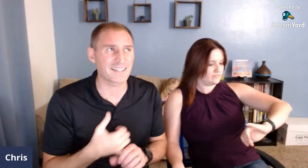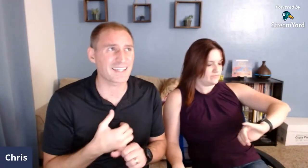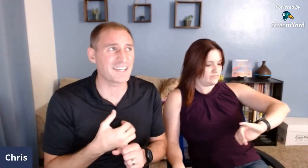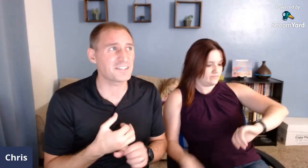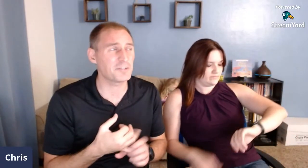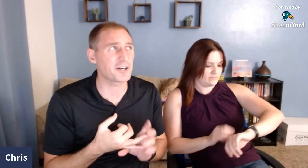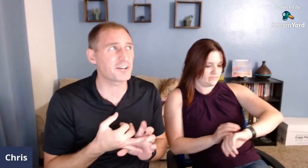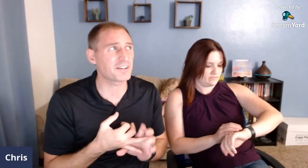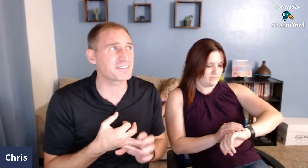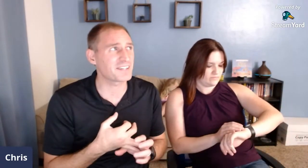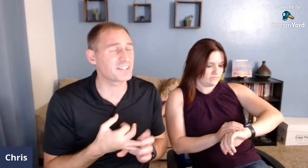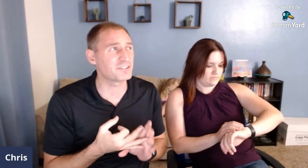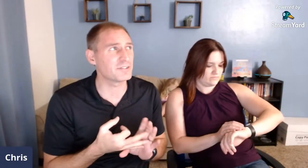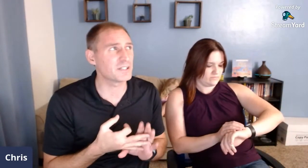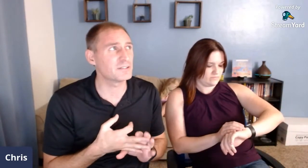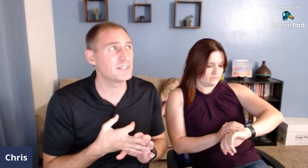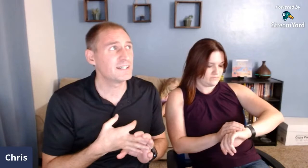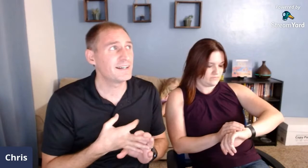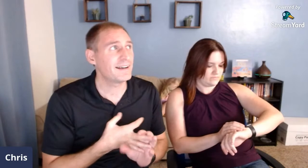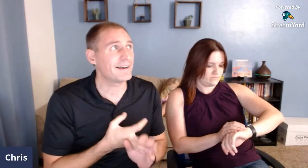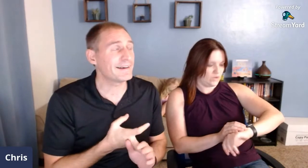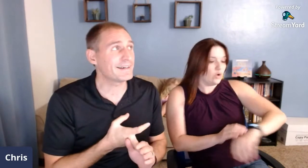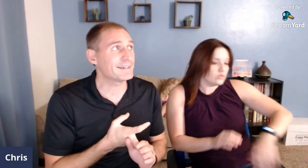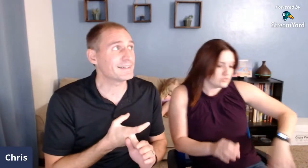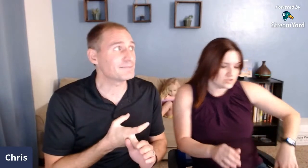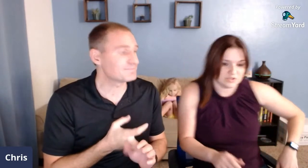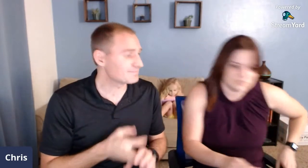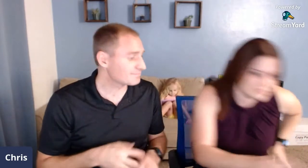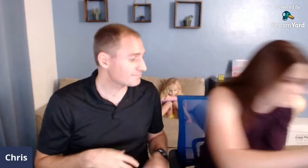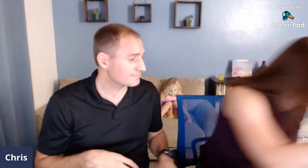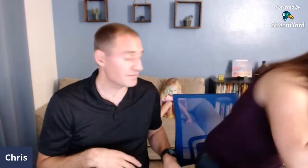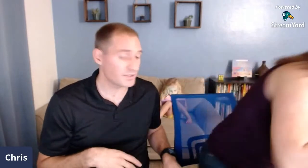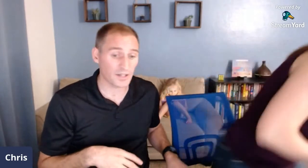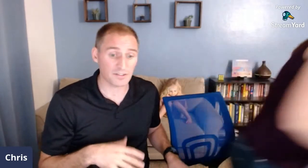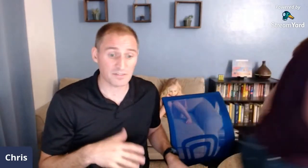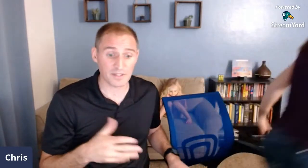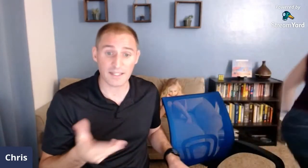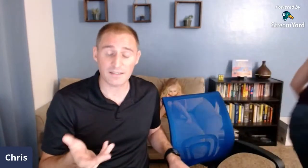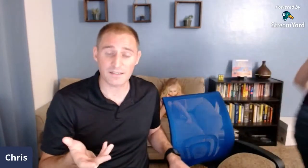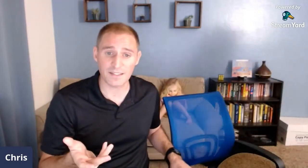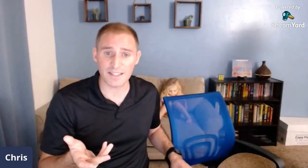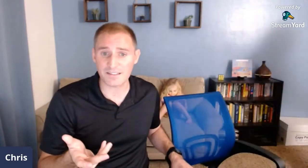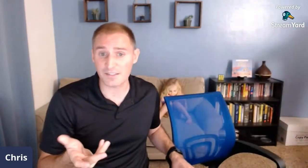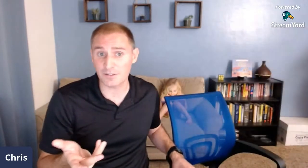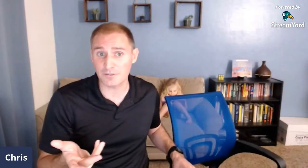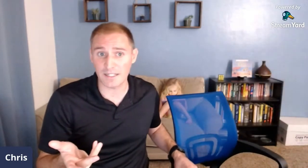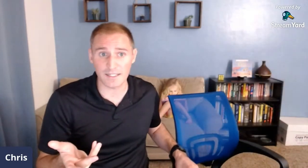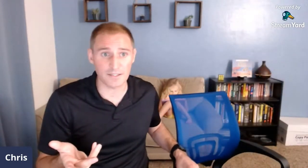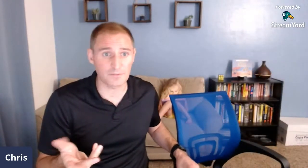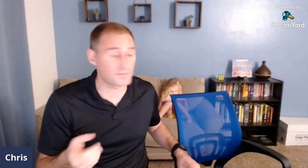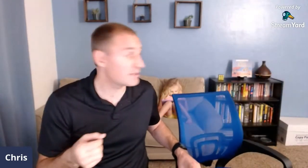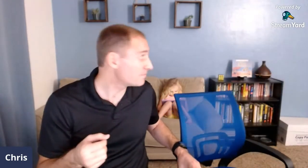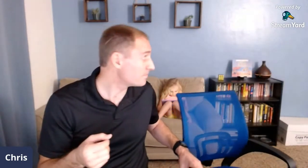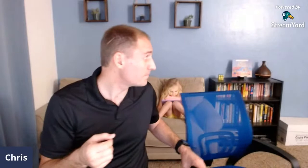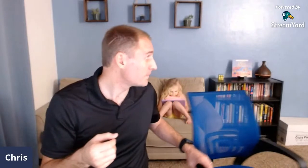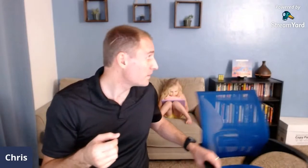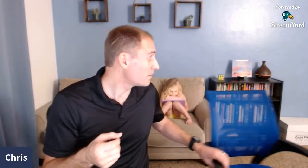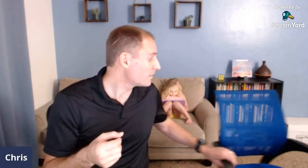from like ASL Meredith, Sign Duo, a few others. But yeah, just let us